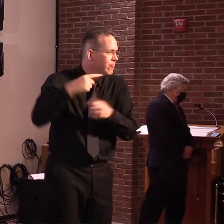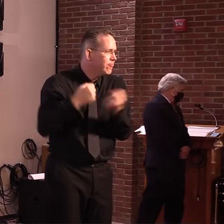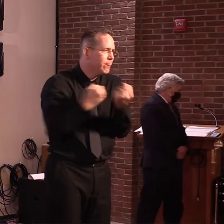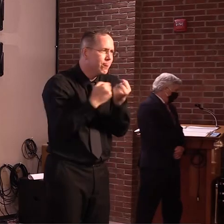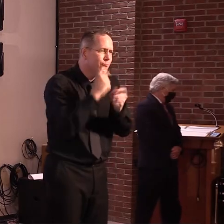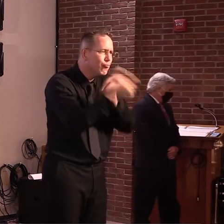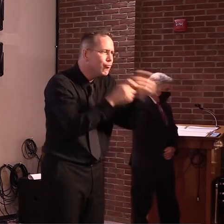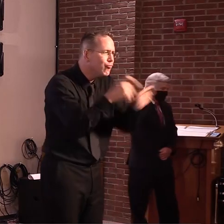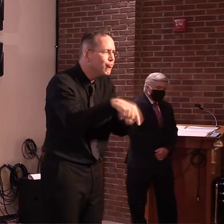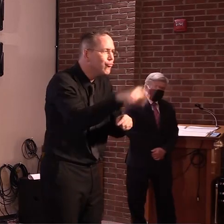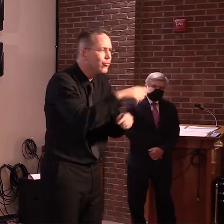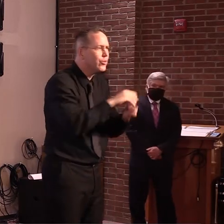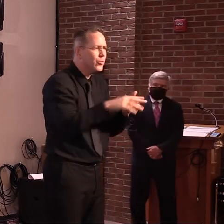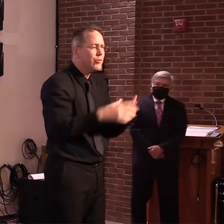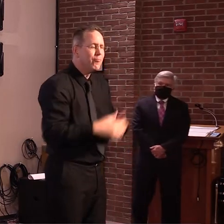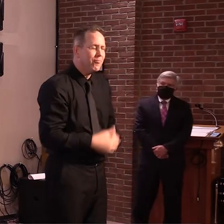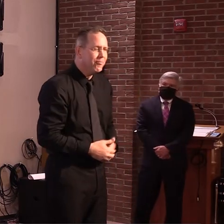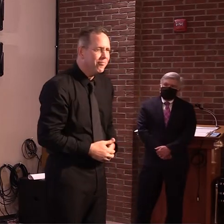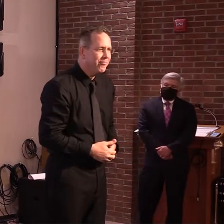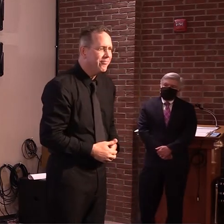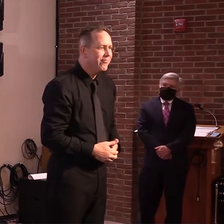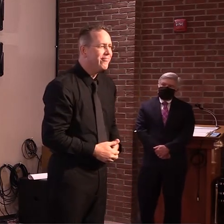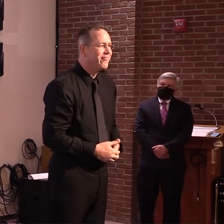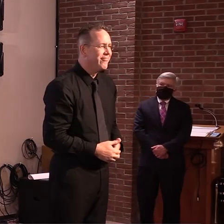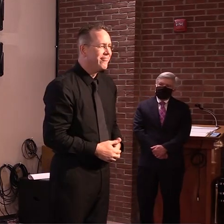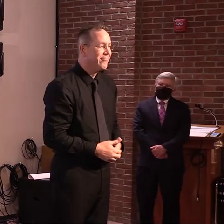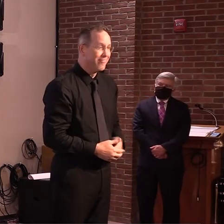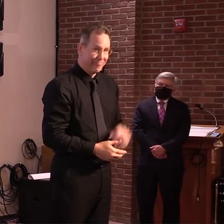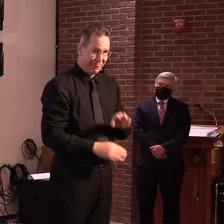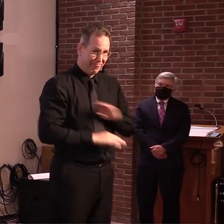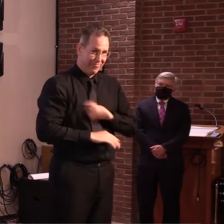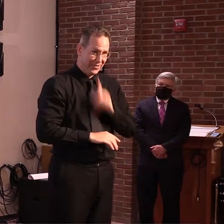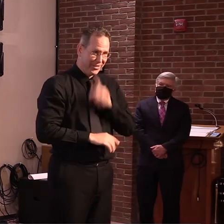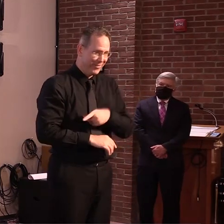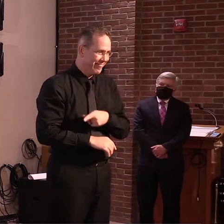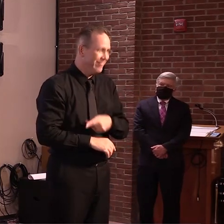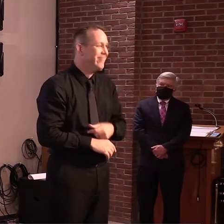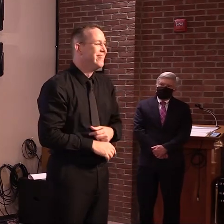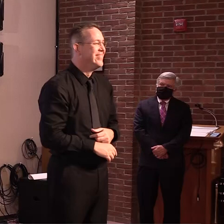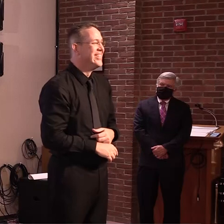is something remarkable. So I hope that answers your question. Thank you.